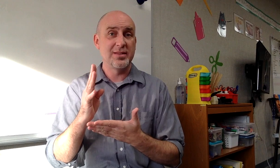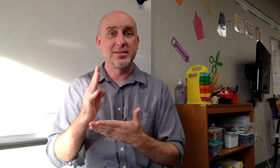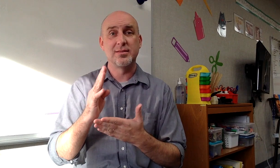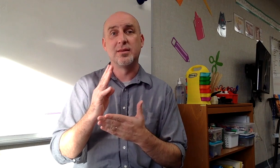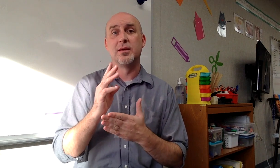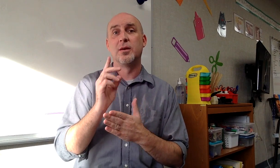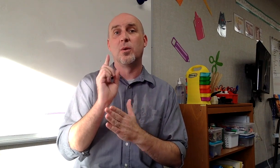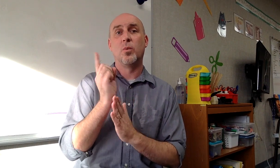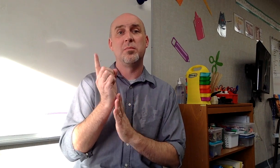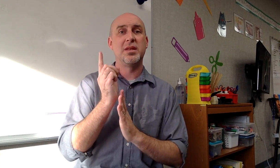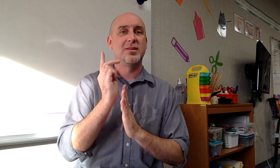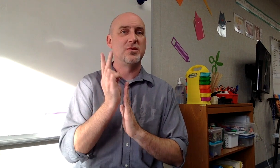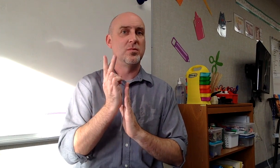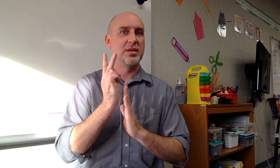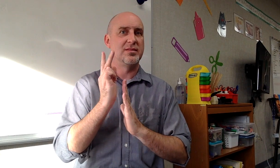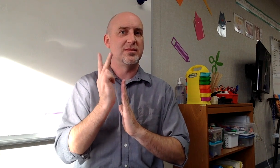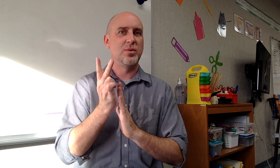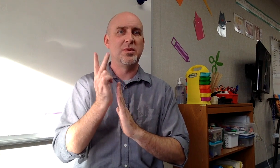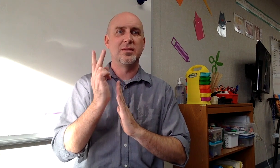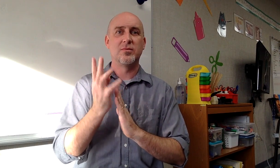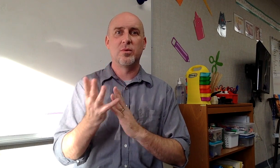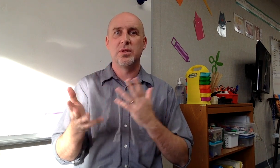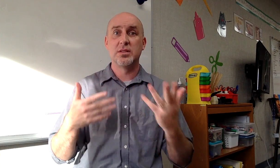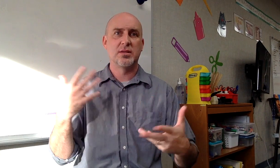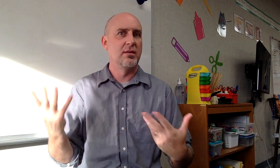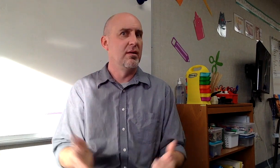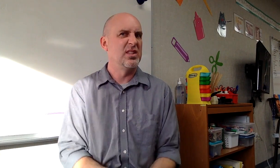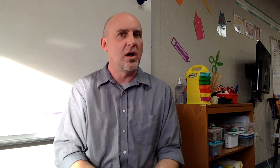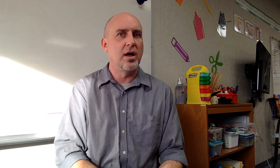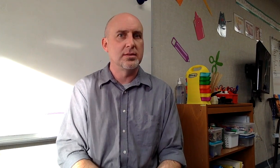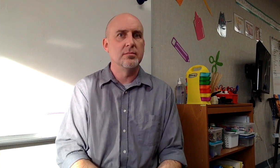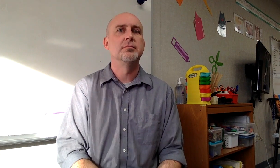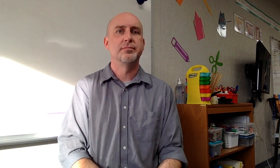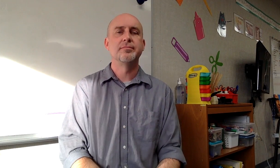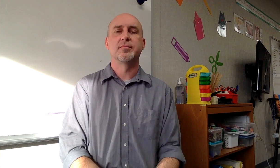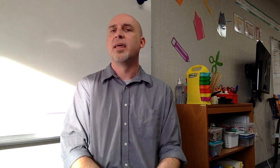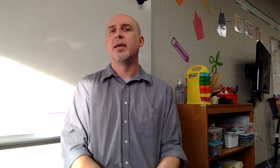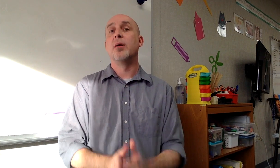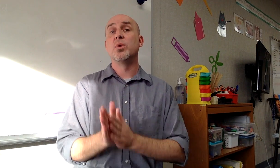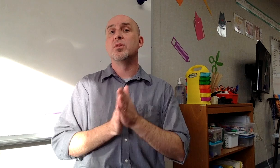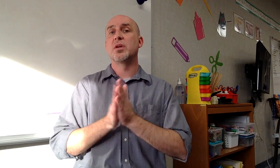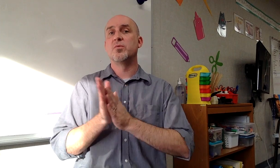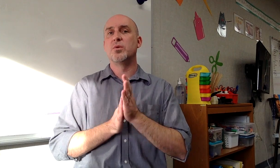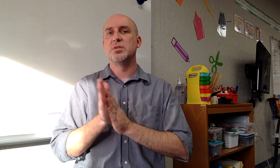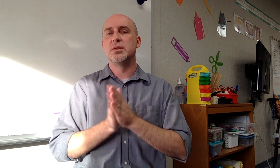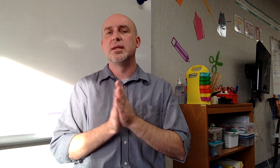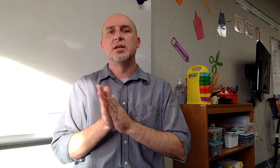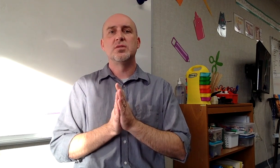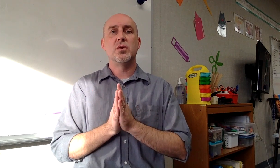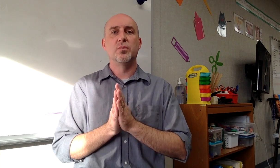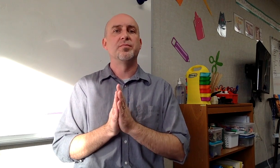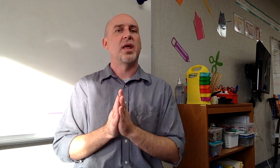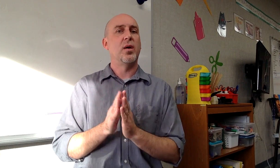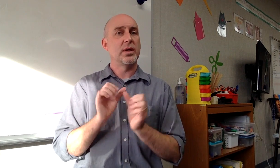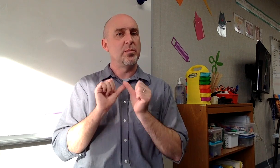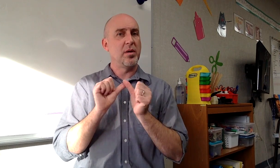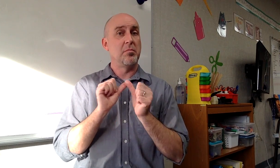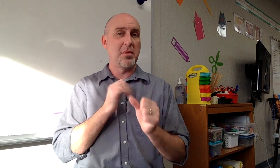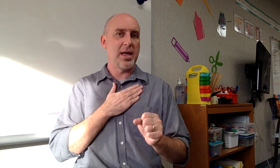weeks, 1 minute, 2 minutes, 3 minutes, 4 minutes. It's awesome. I'm really looking forward to it. So I will keep up my end